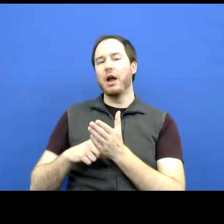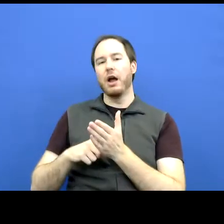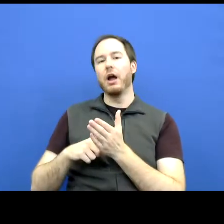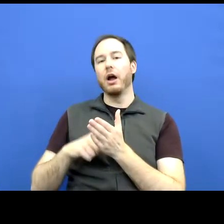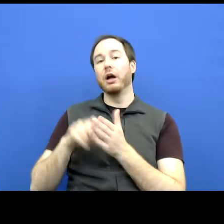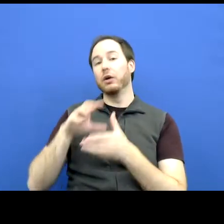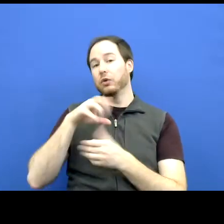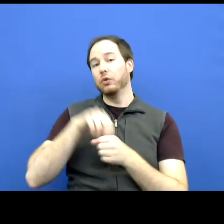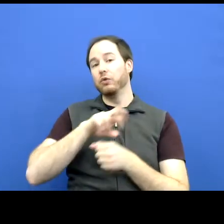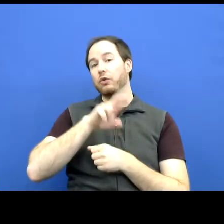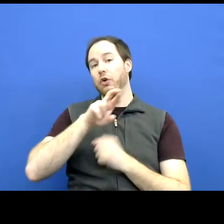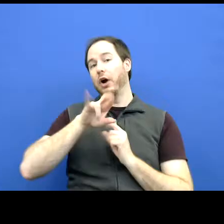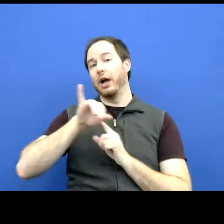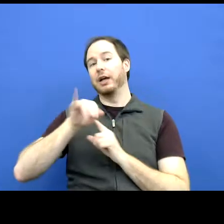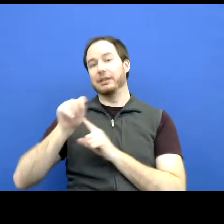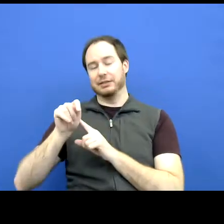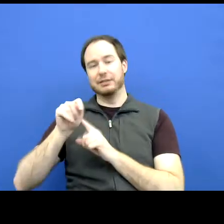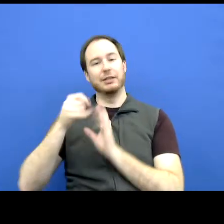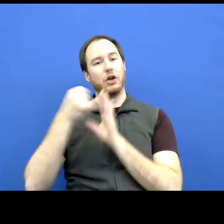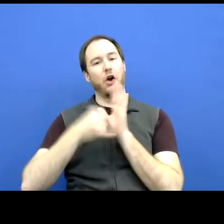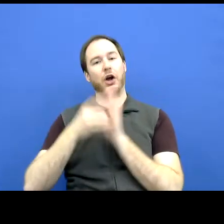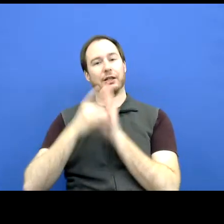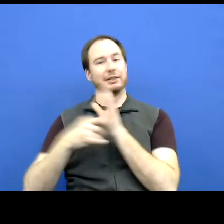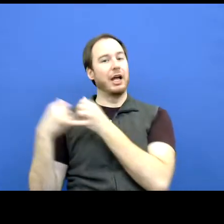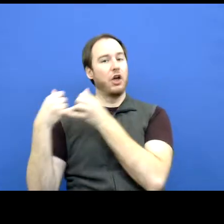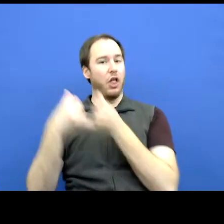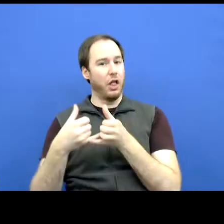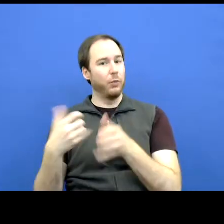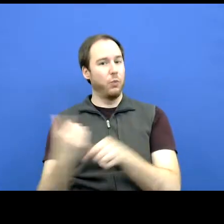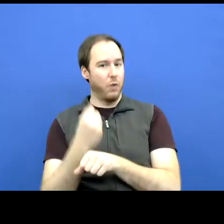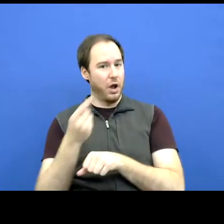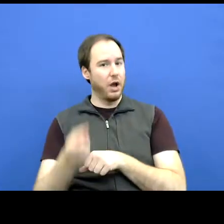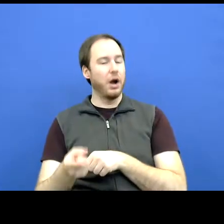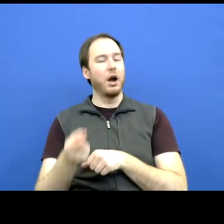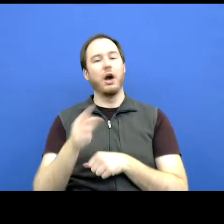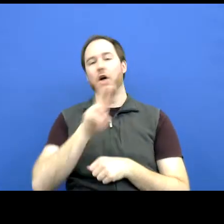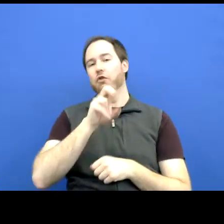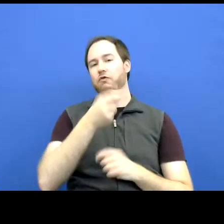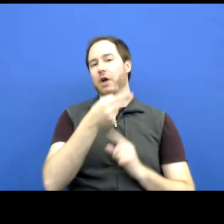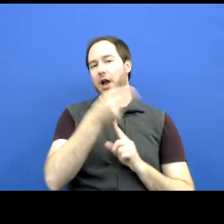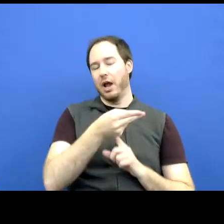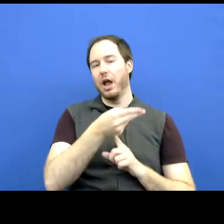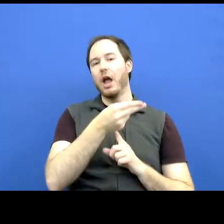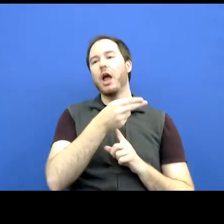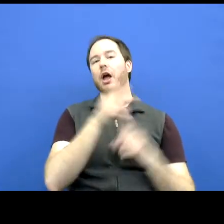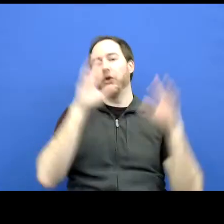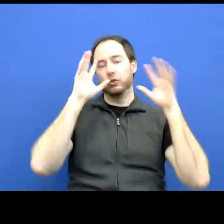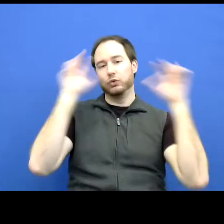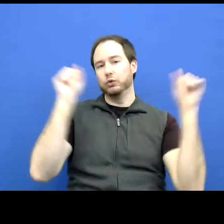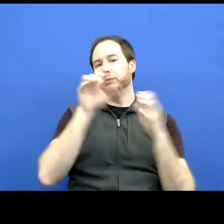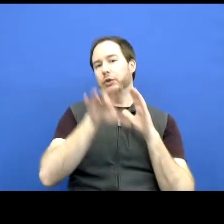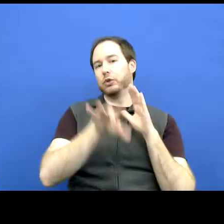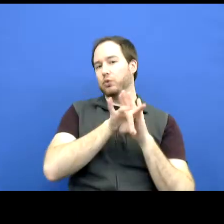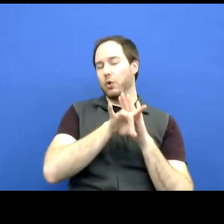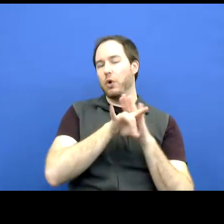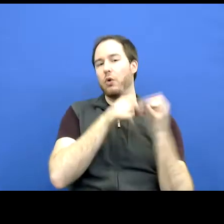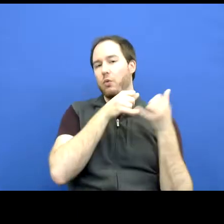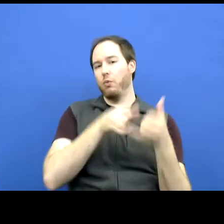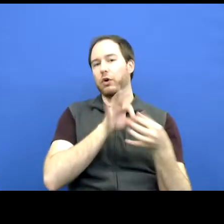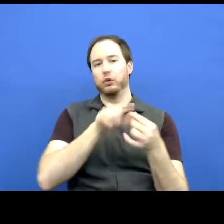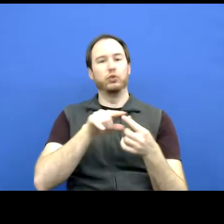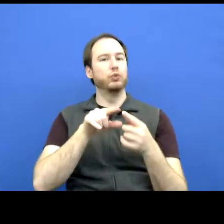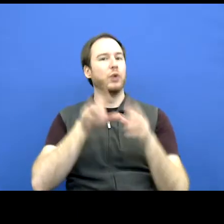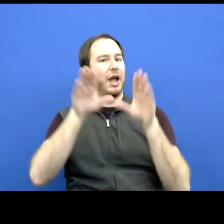the Rochester Institute of Technology Art and Design Scholarship Award, the Rush Henrietta Superintendent's Choice Awards for Excellence in